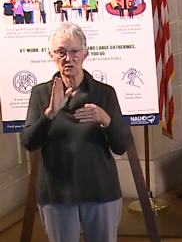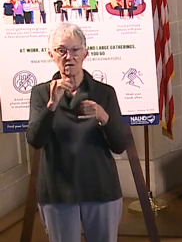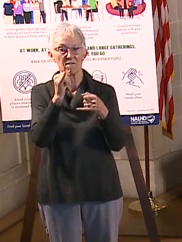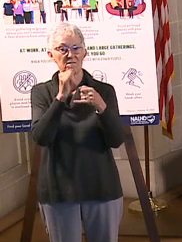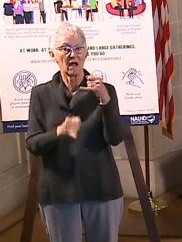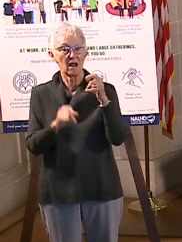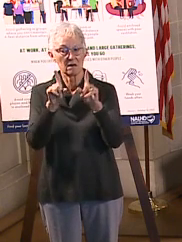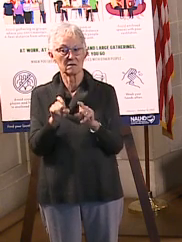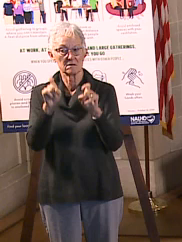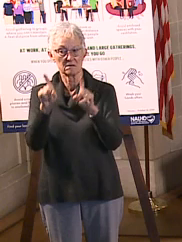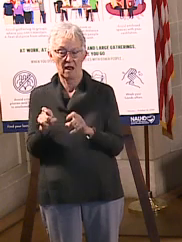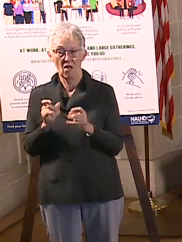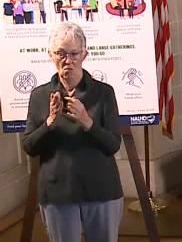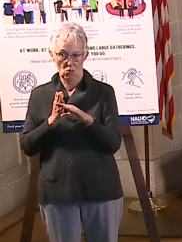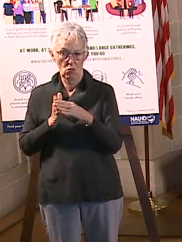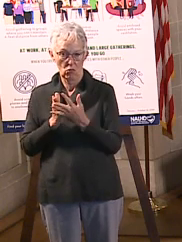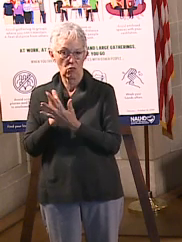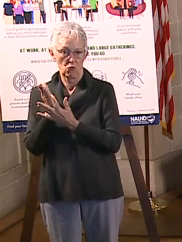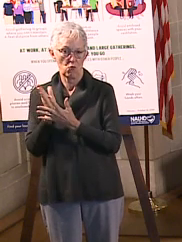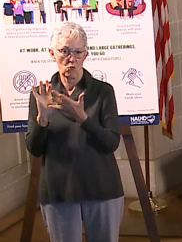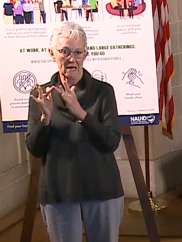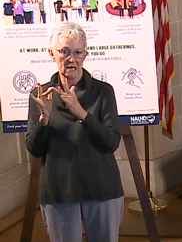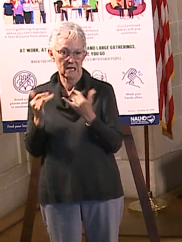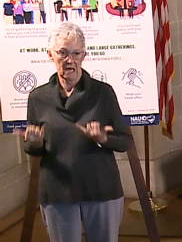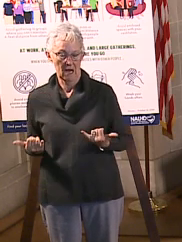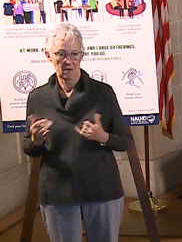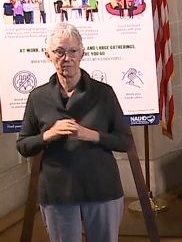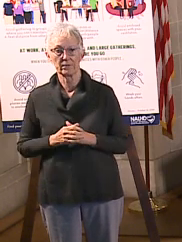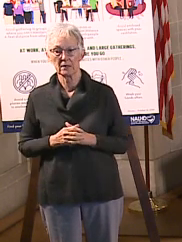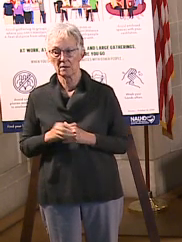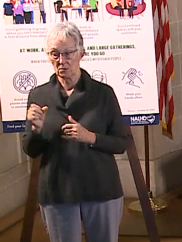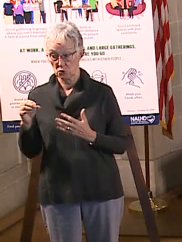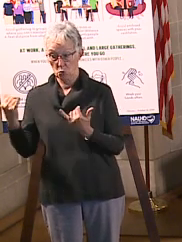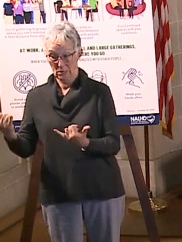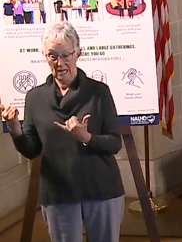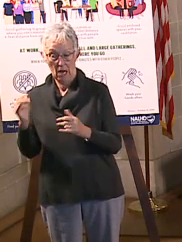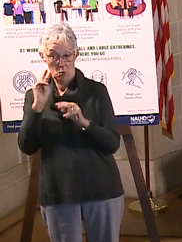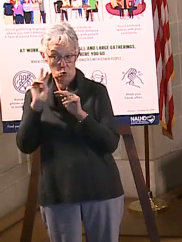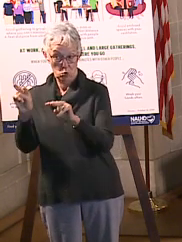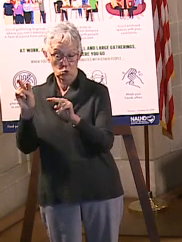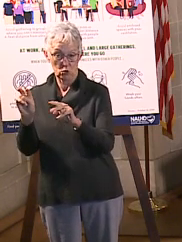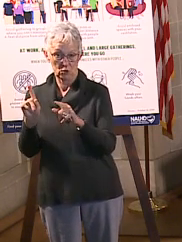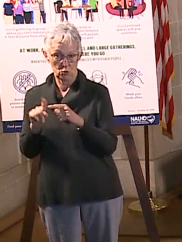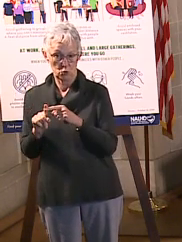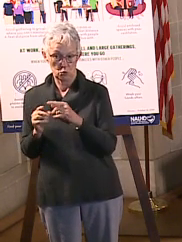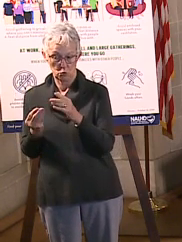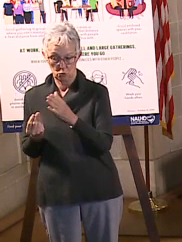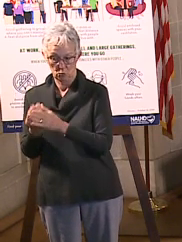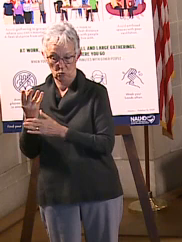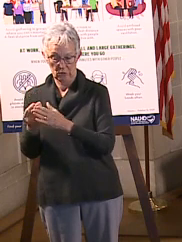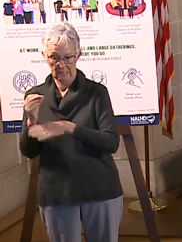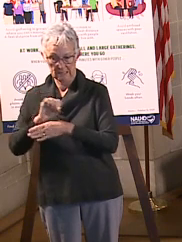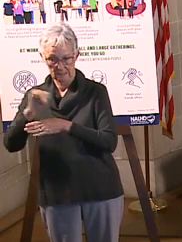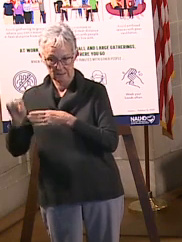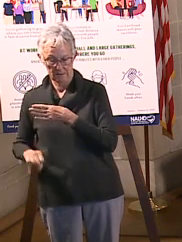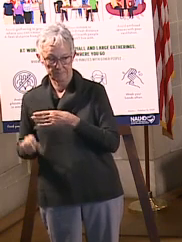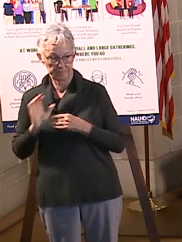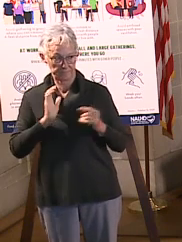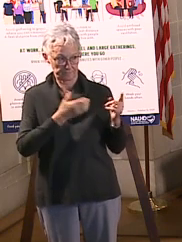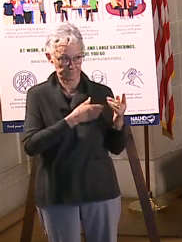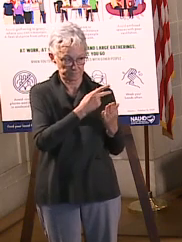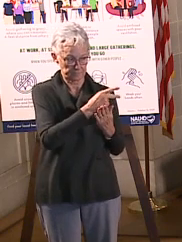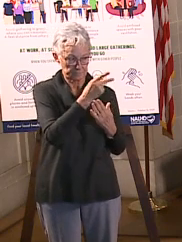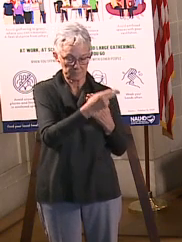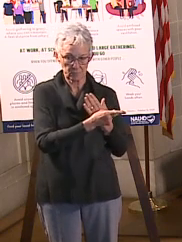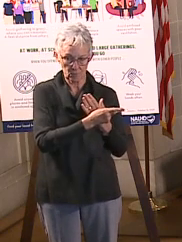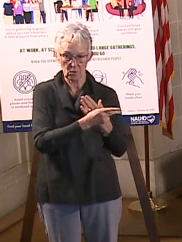And as we now go into the winter intersessional, just now starting to look a little bit forward, our programs at Lincoln have opened up a longer